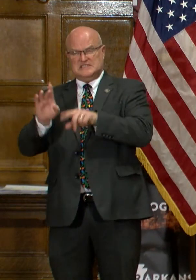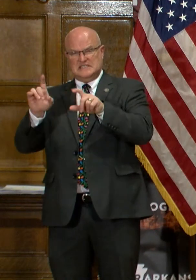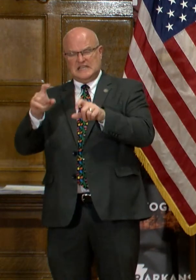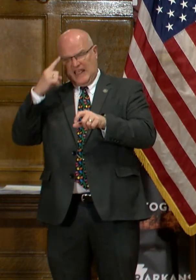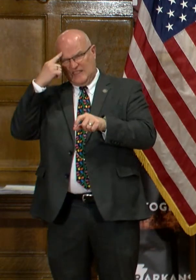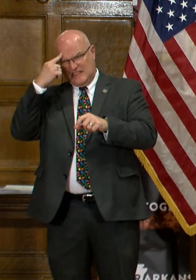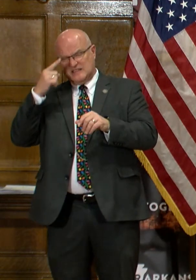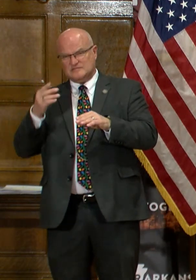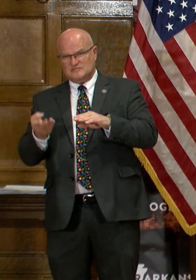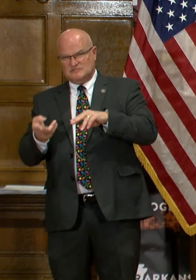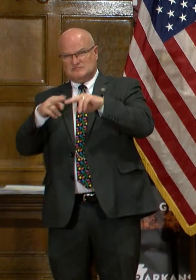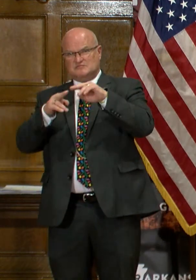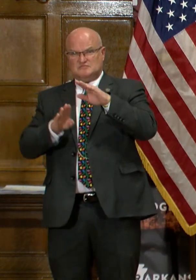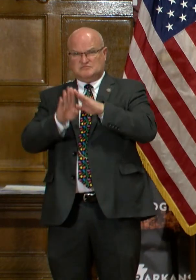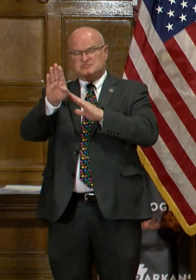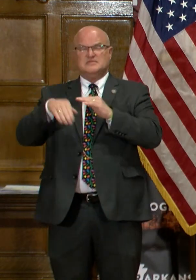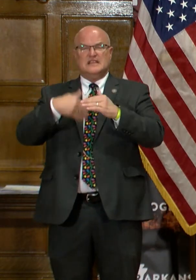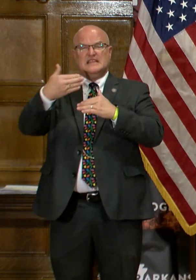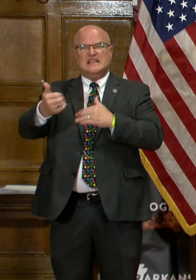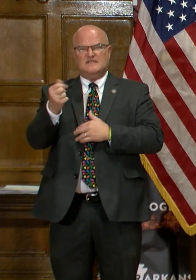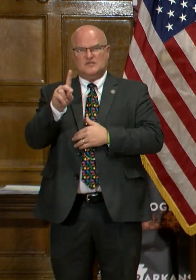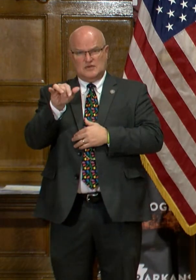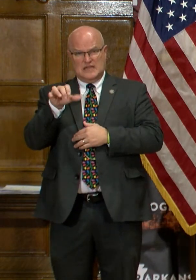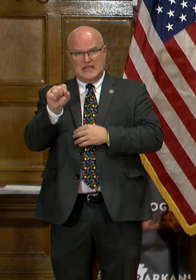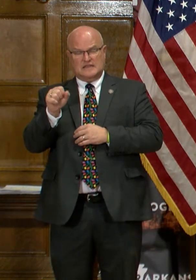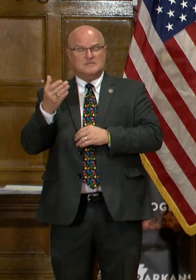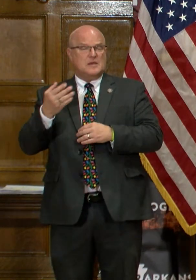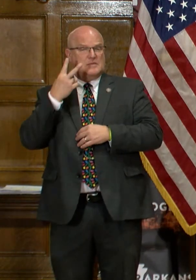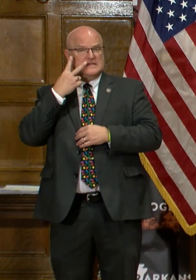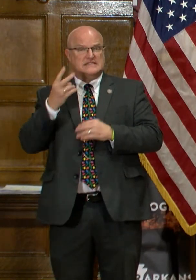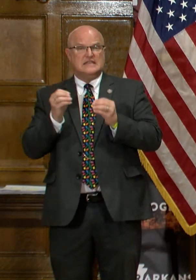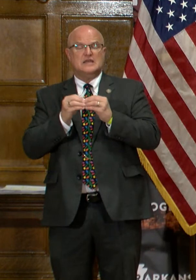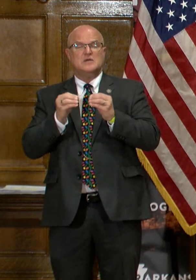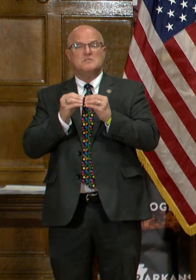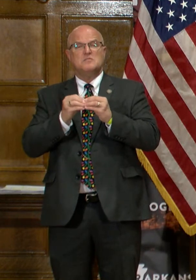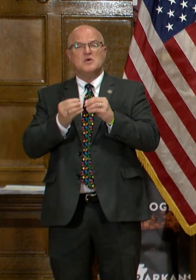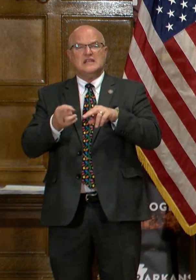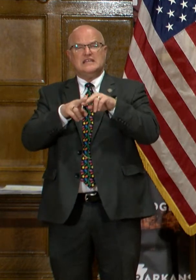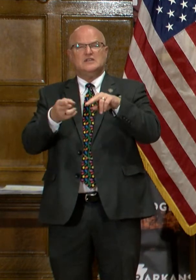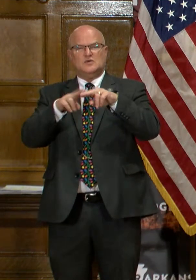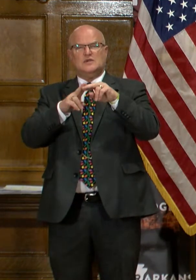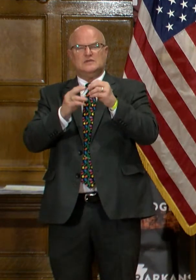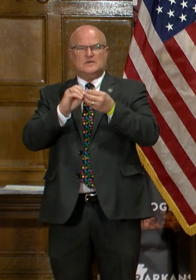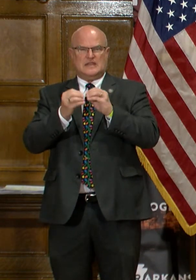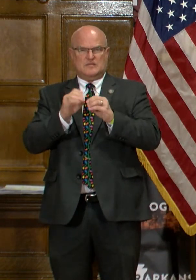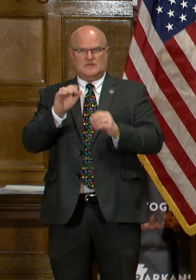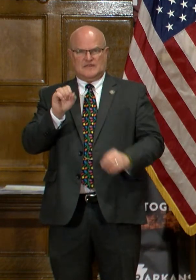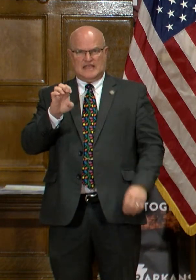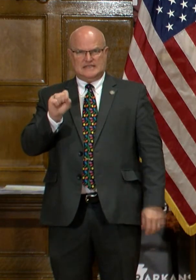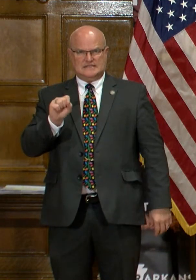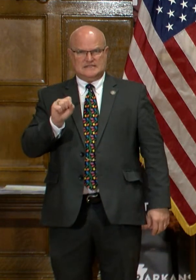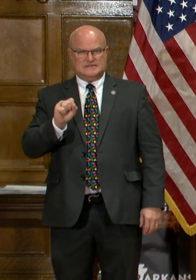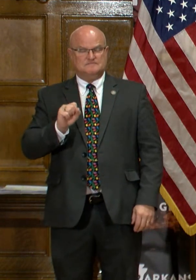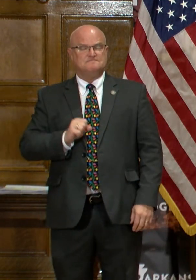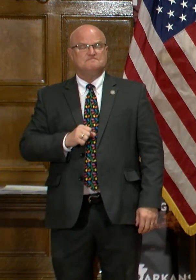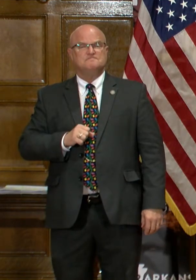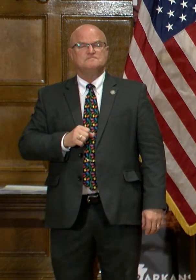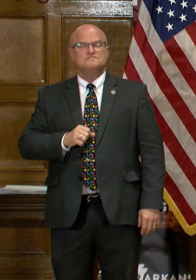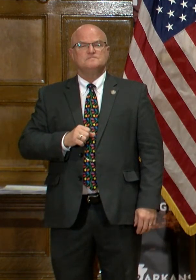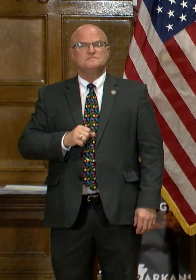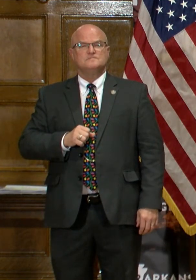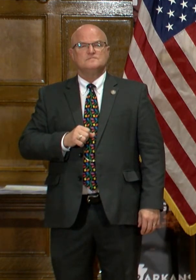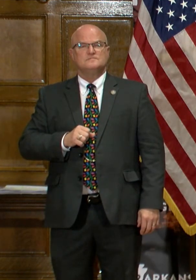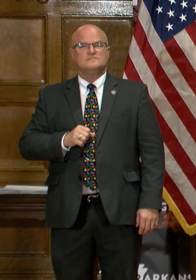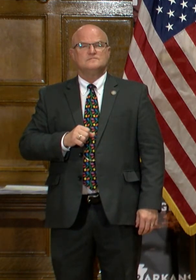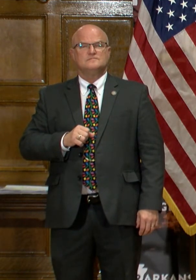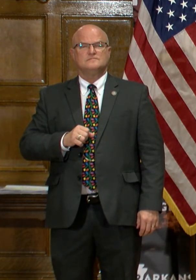that to go up over the next couple of days, so we may be seeing some more increase in our number of cases. Let me